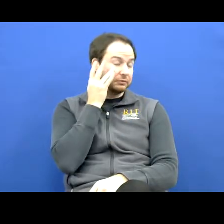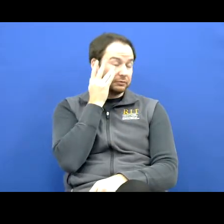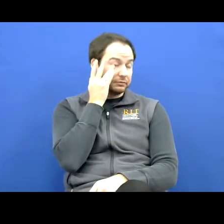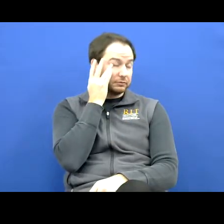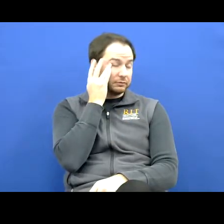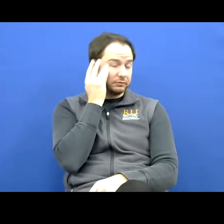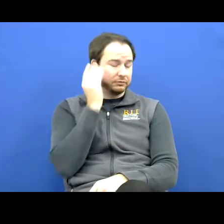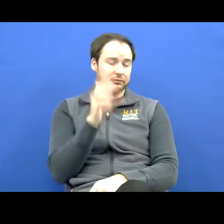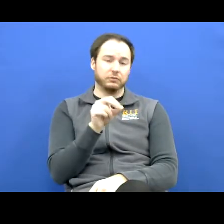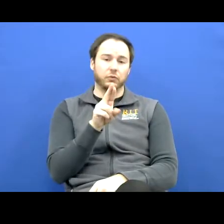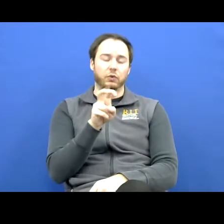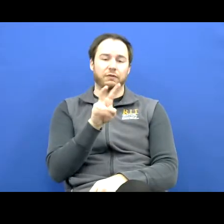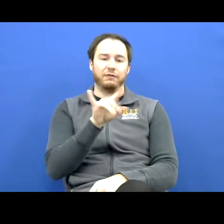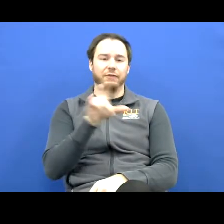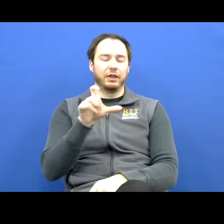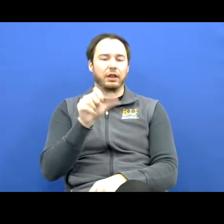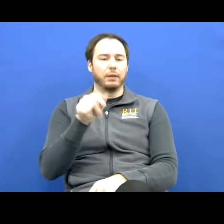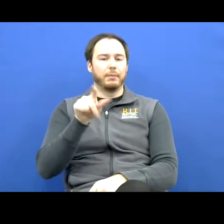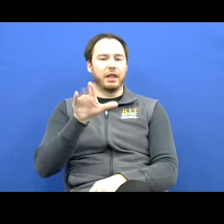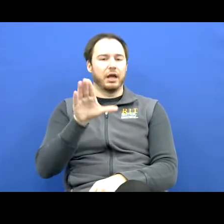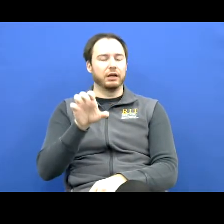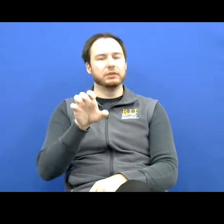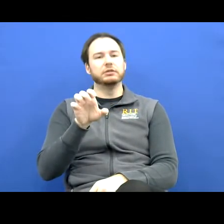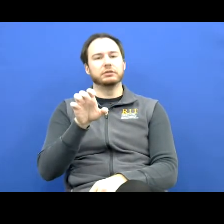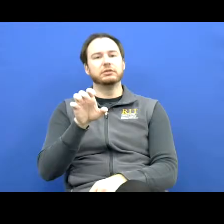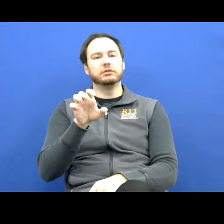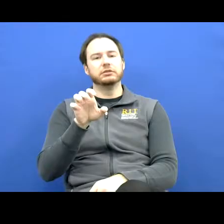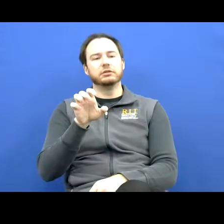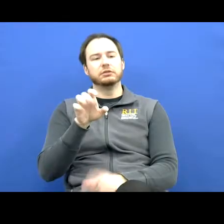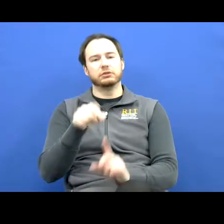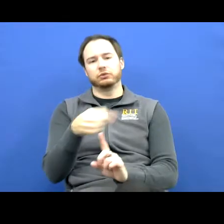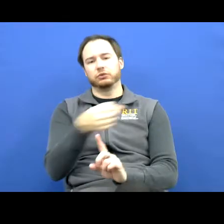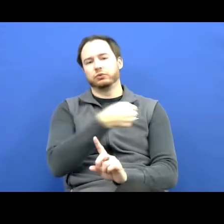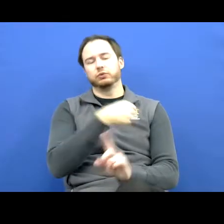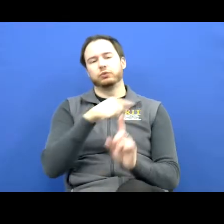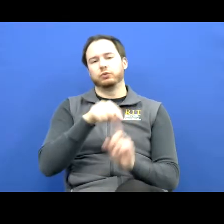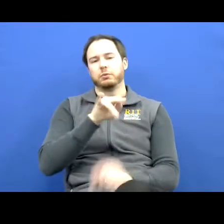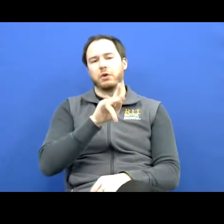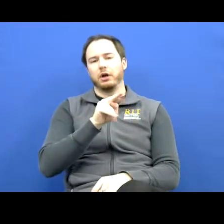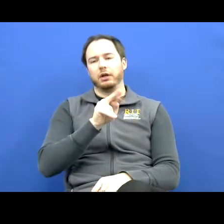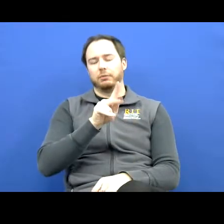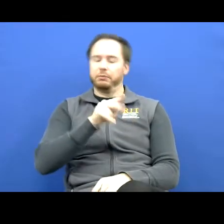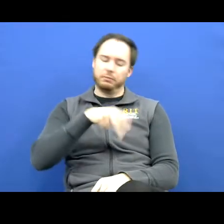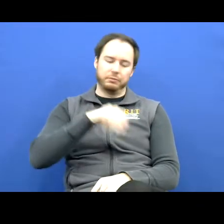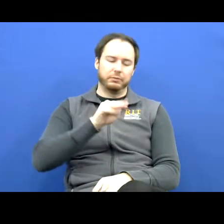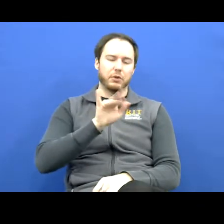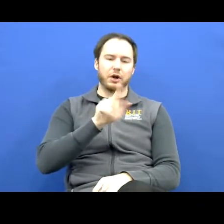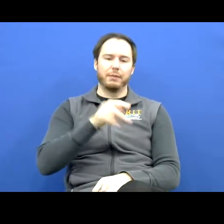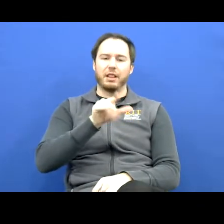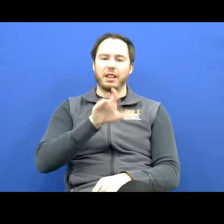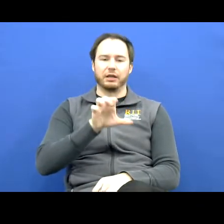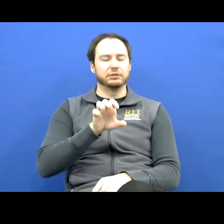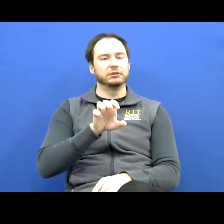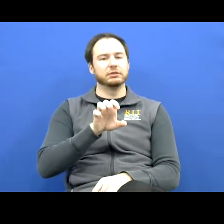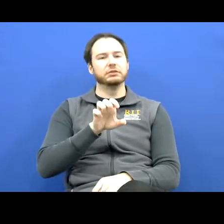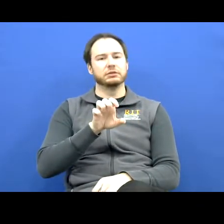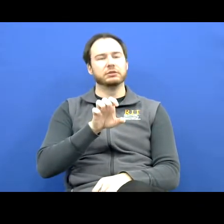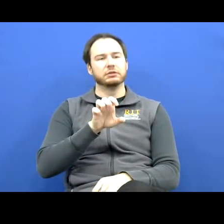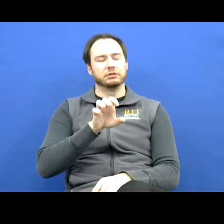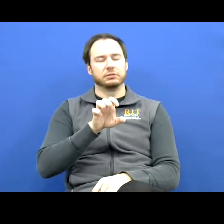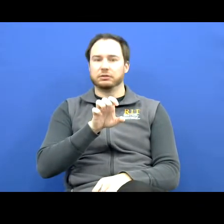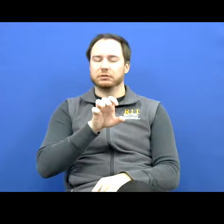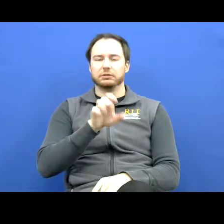Orville's Appliances out to Marketplace area to the west end of Strassenberg Drive,